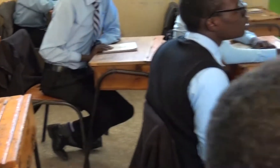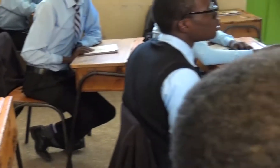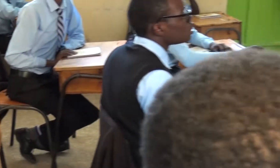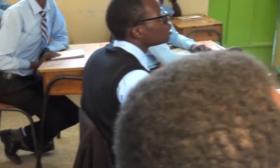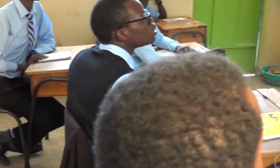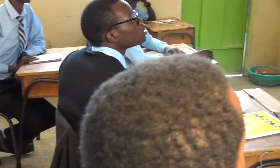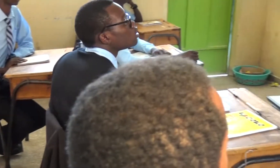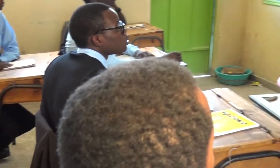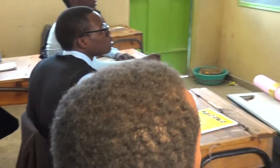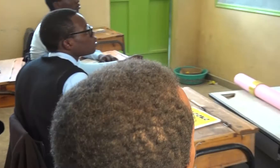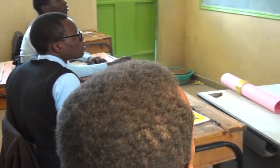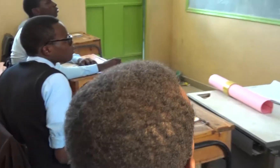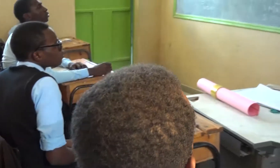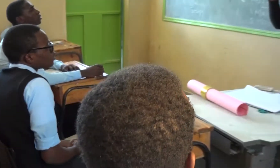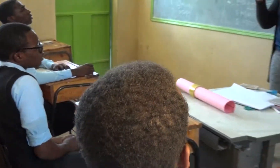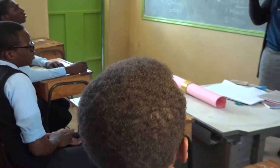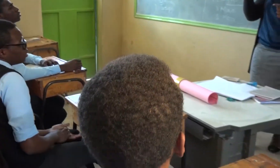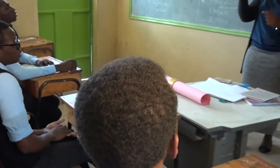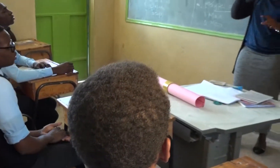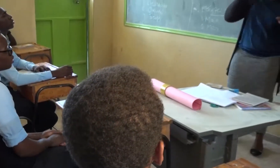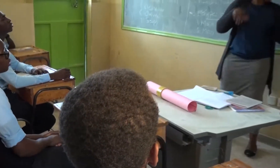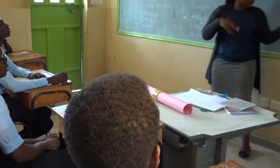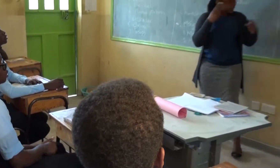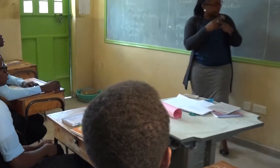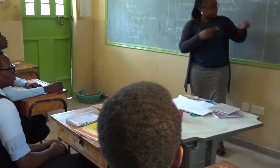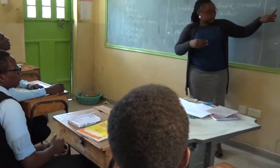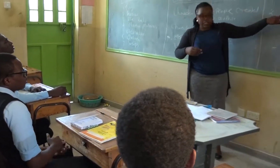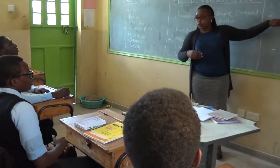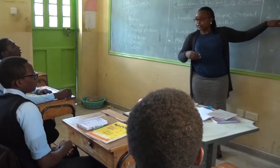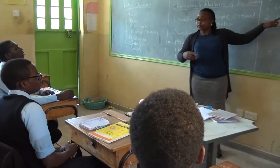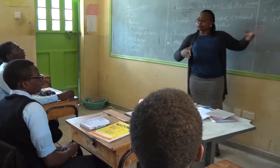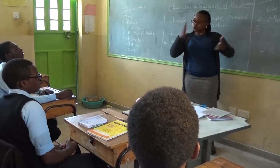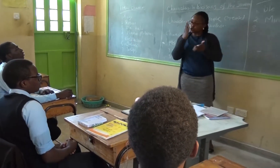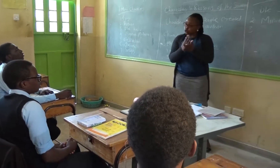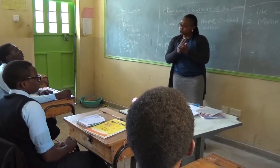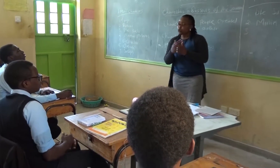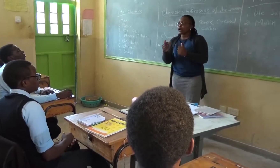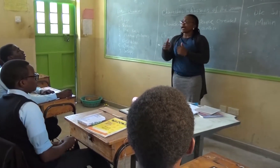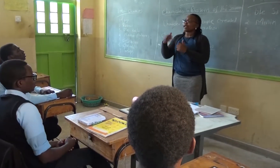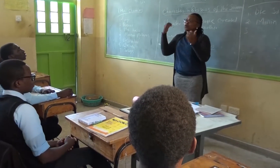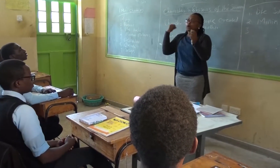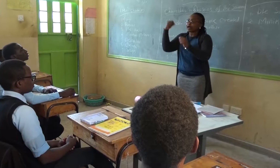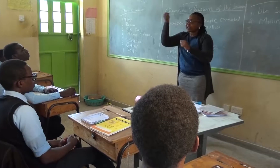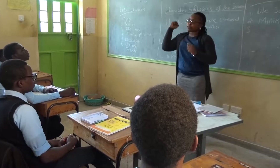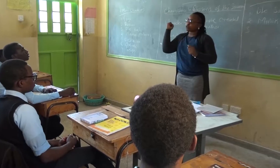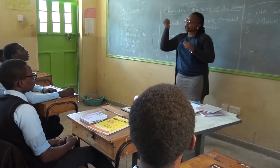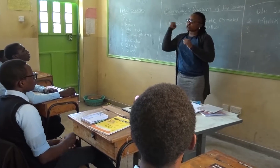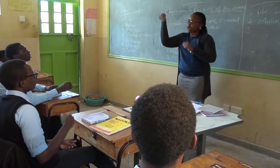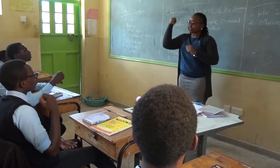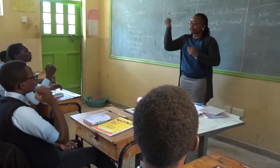So it is true, and woman named this one, true, and used to